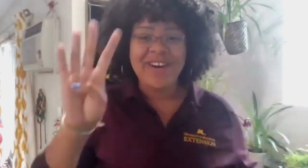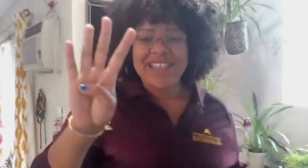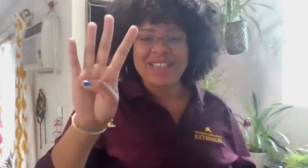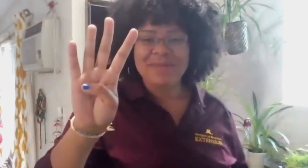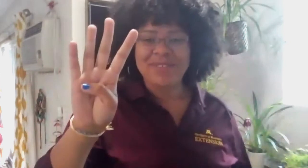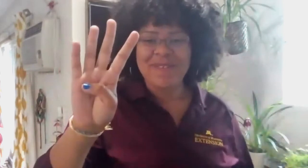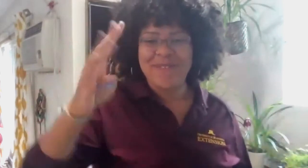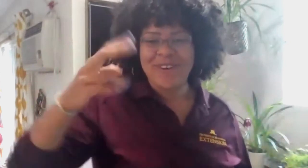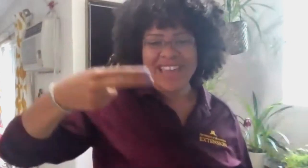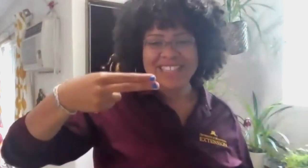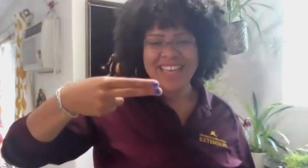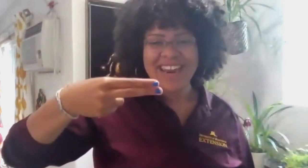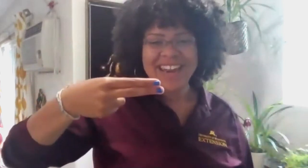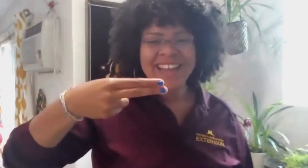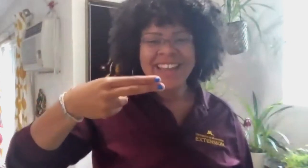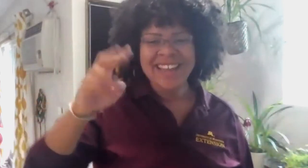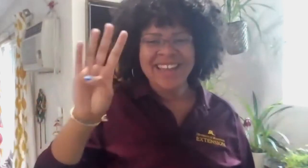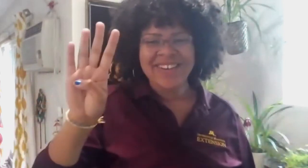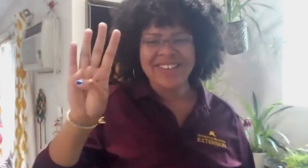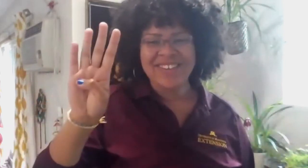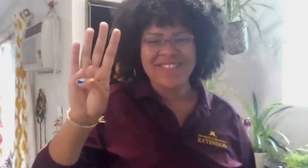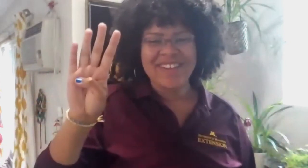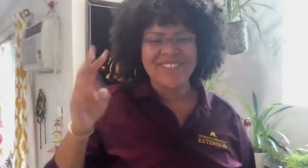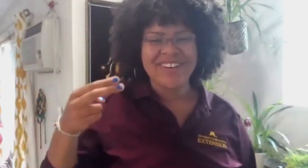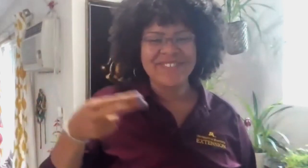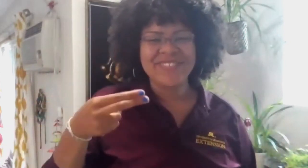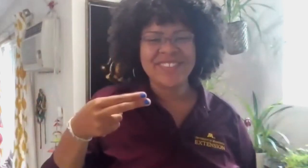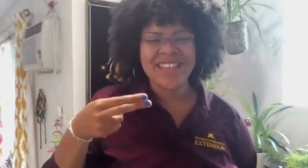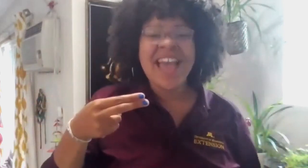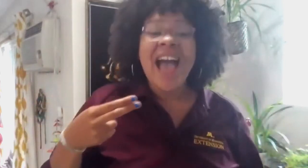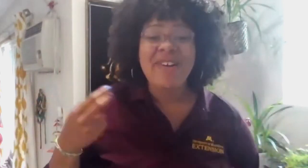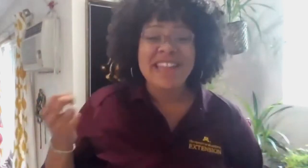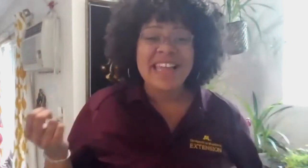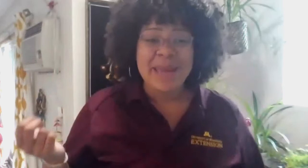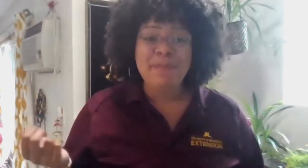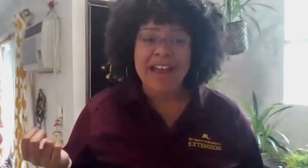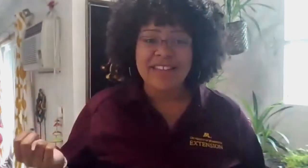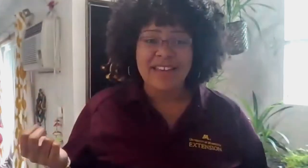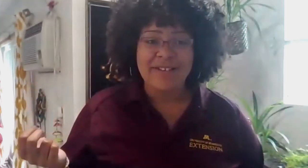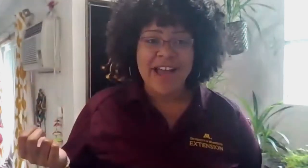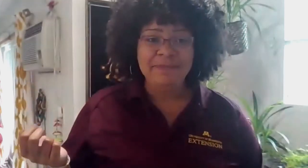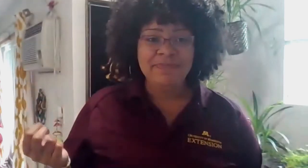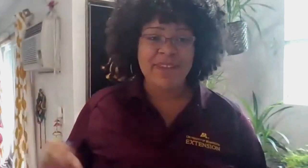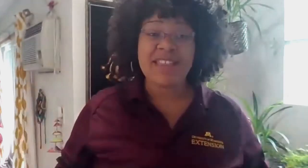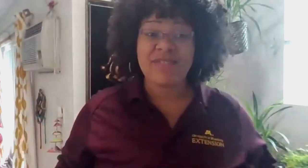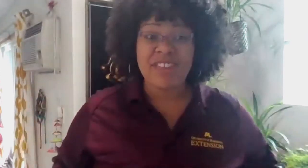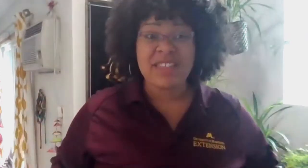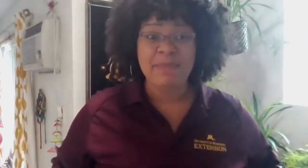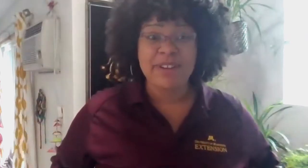I see some people doing 4-H again. Cool, you remember. I want you to keep practicing, okay? Because it's really simple to